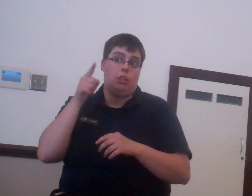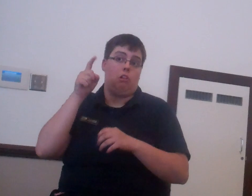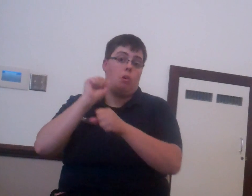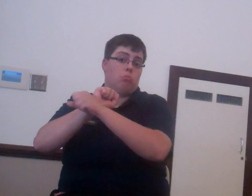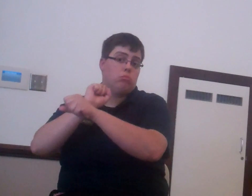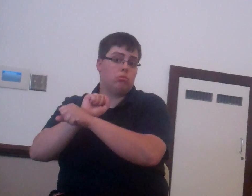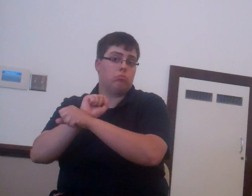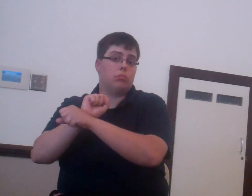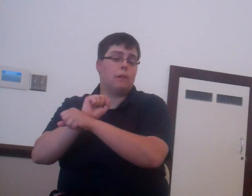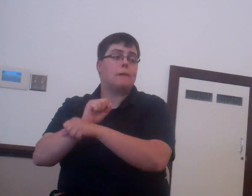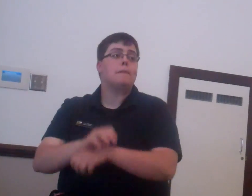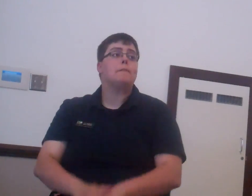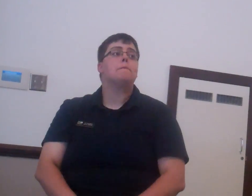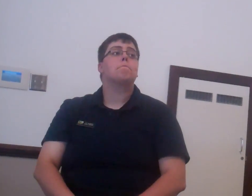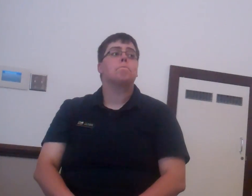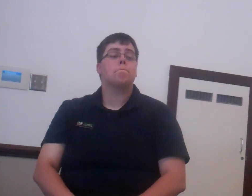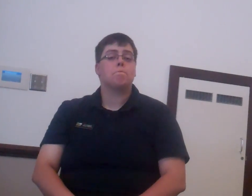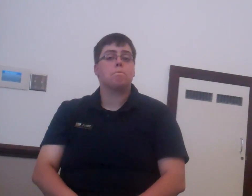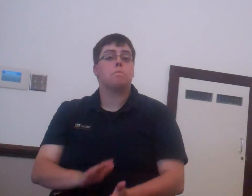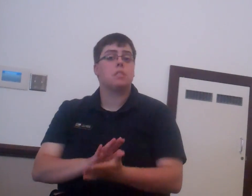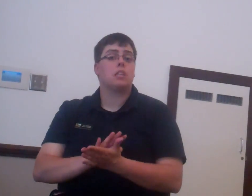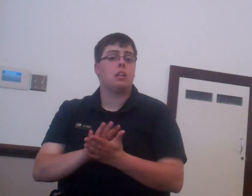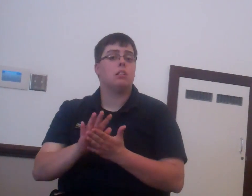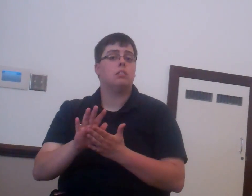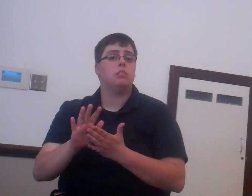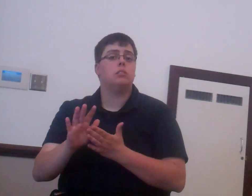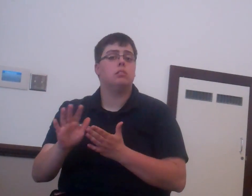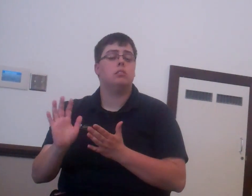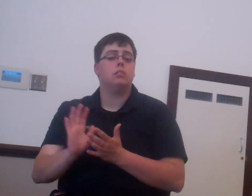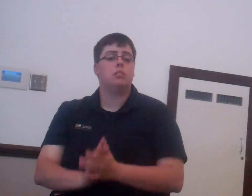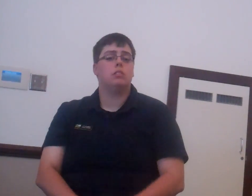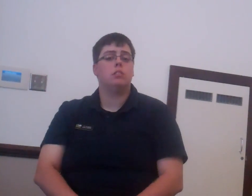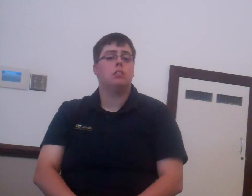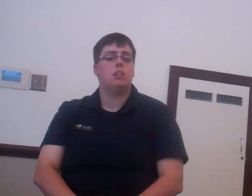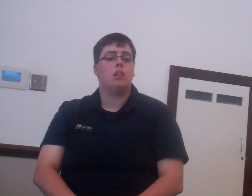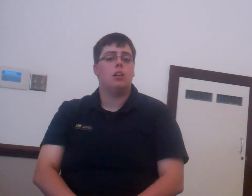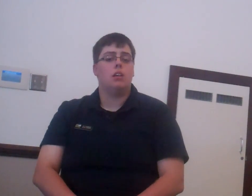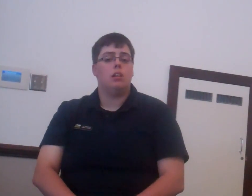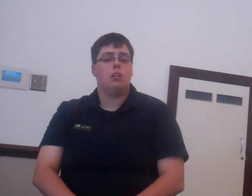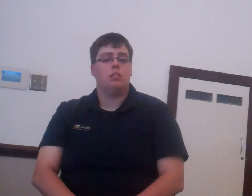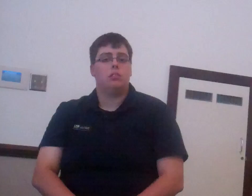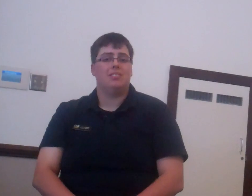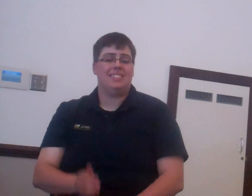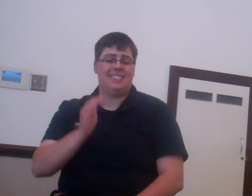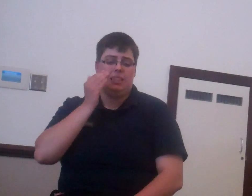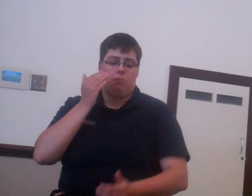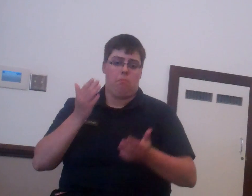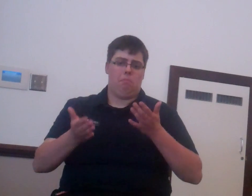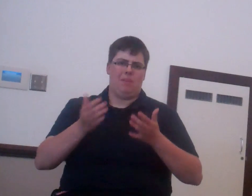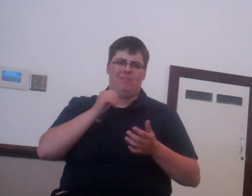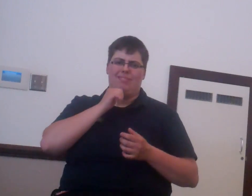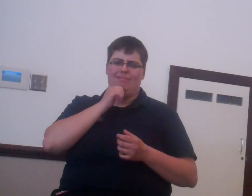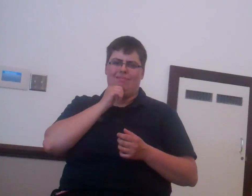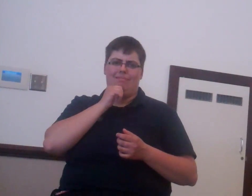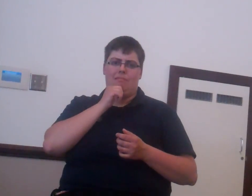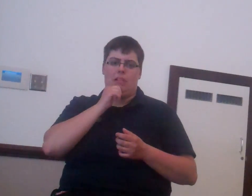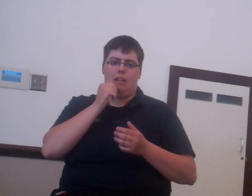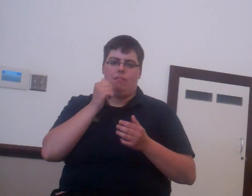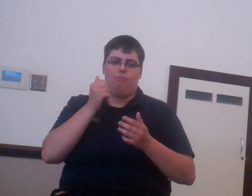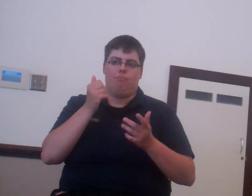Okay, which is nice, right? And I think not super uncommon. I guess it depends maybe a little bit on your line of work and how many people you get